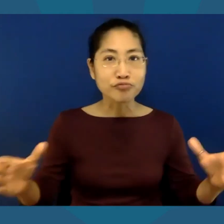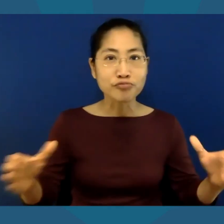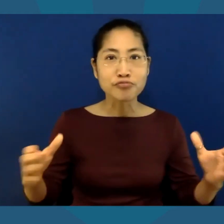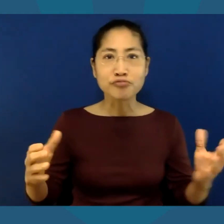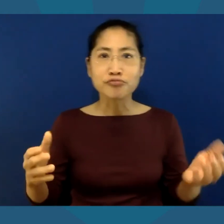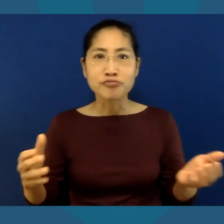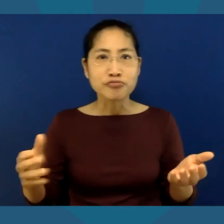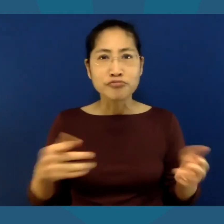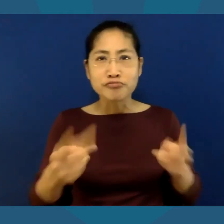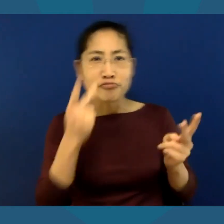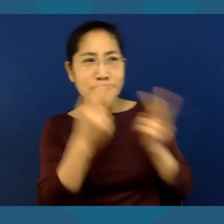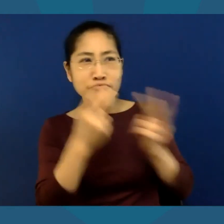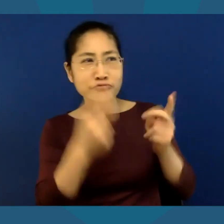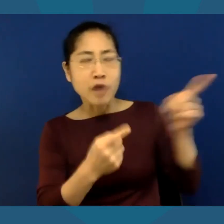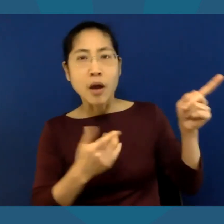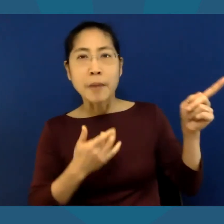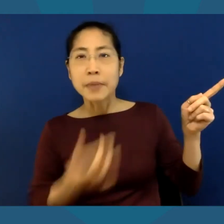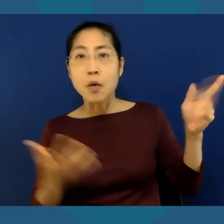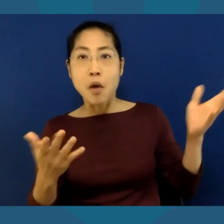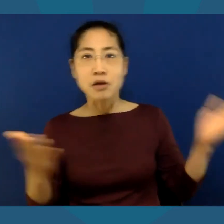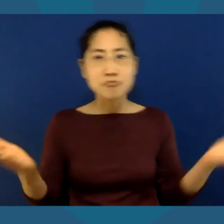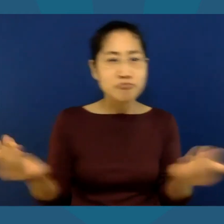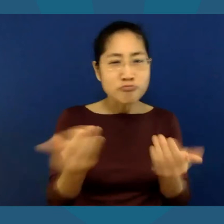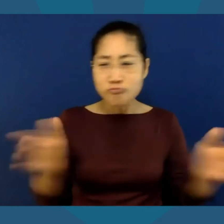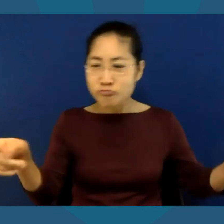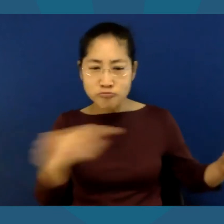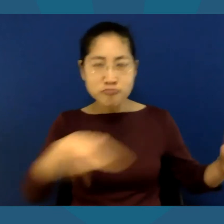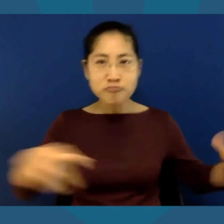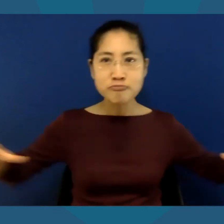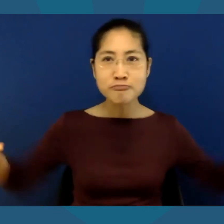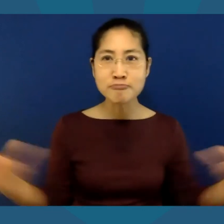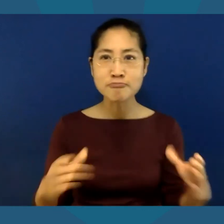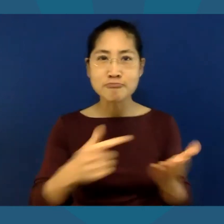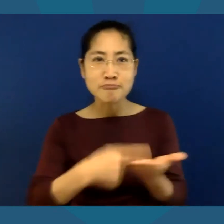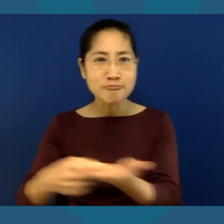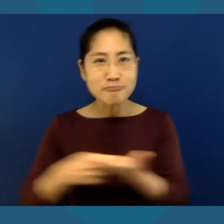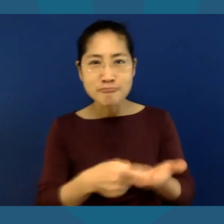to bring together successful opportunities for sustainable growth.